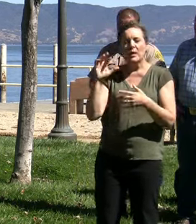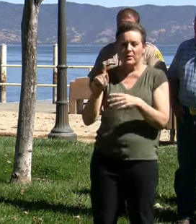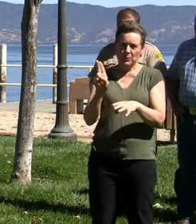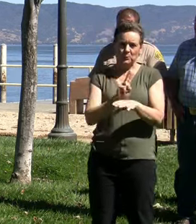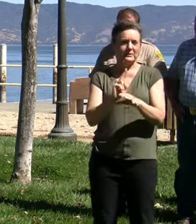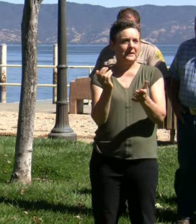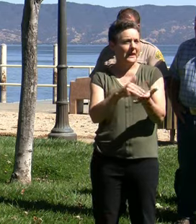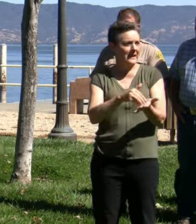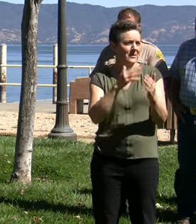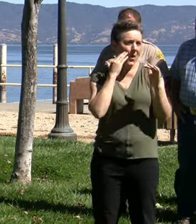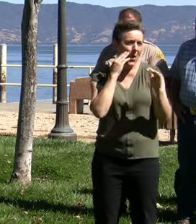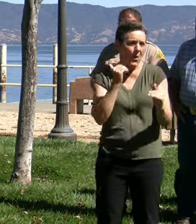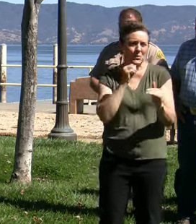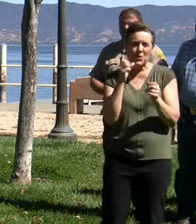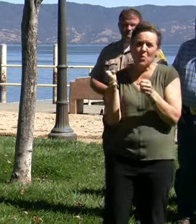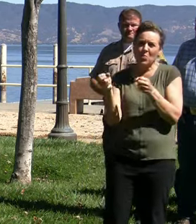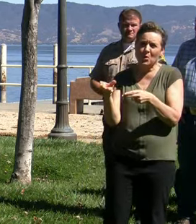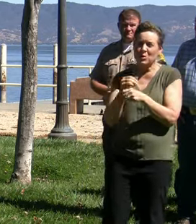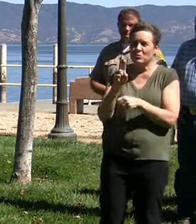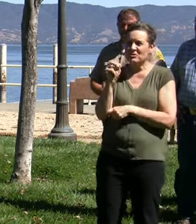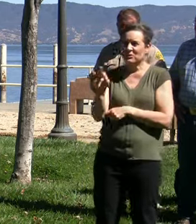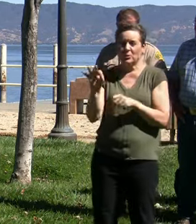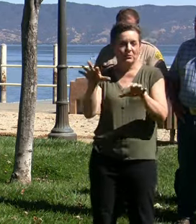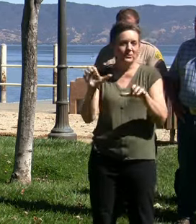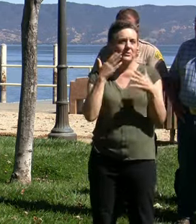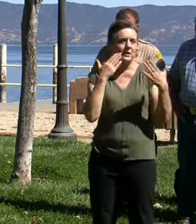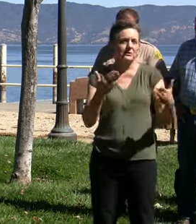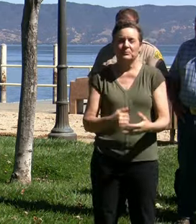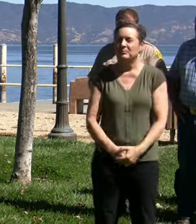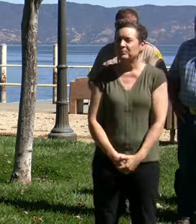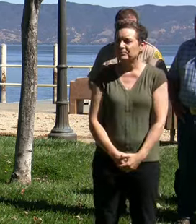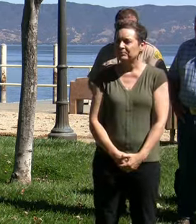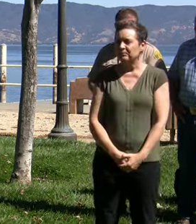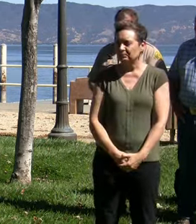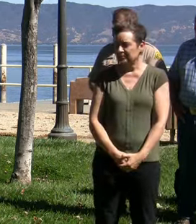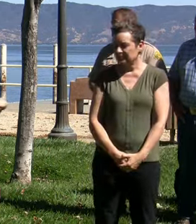a few refrigerators and freezers. Thank you.